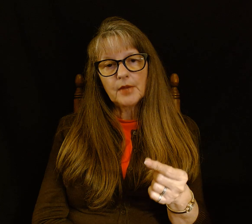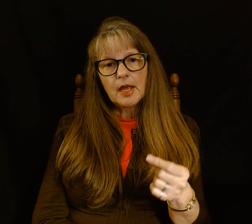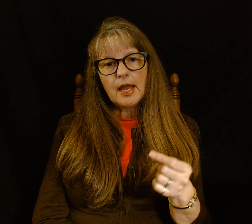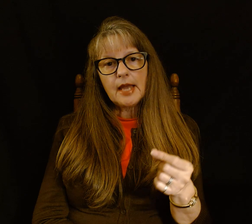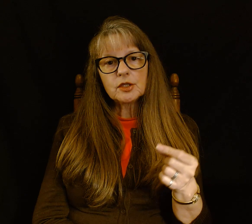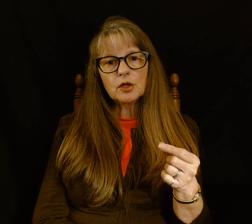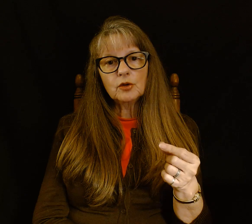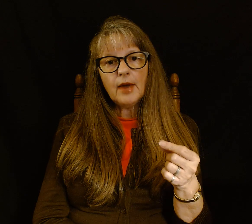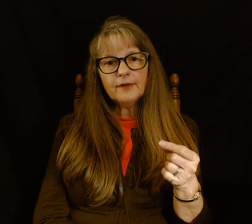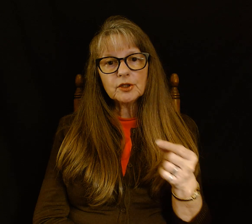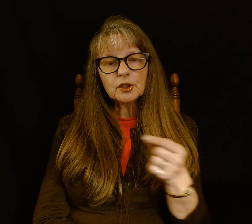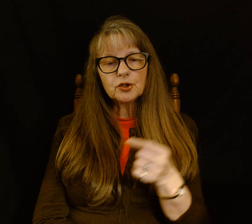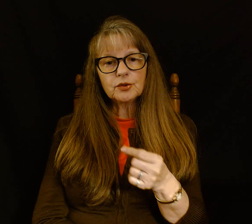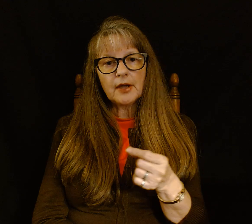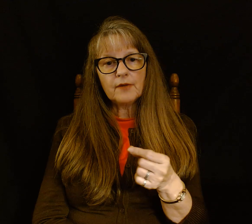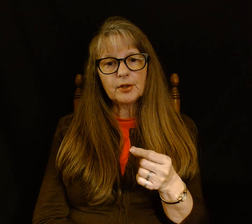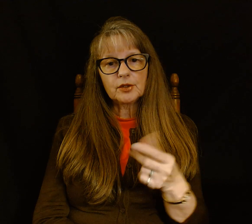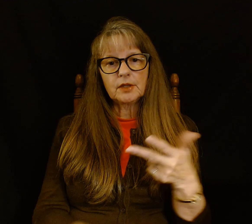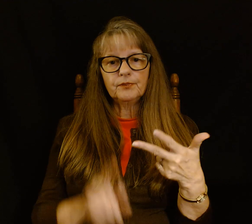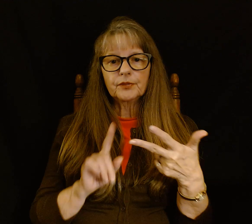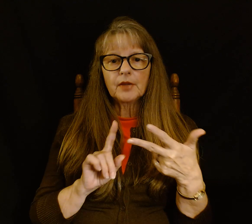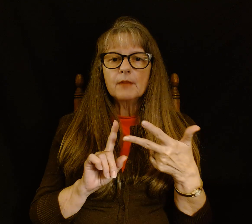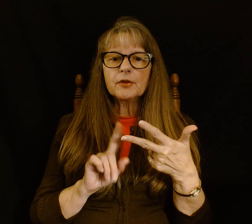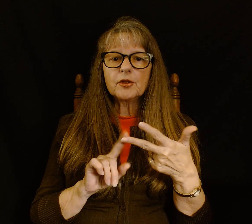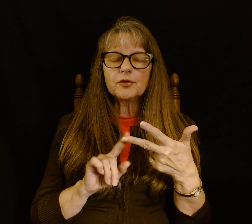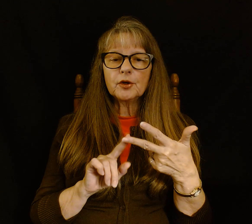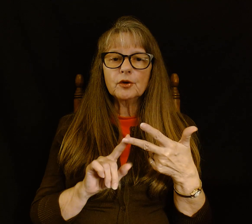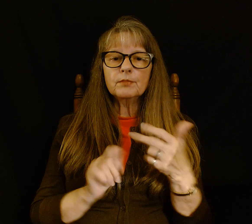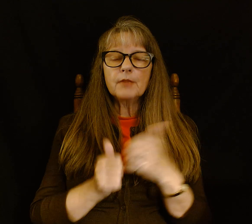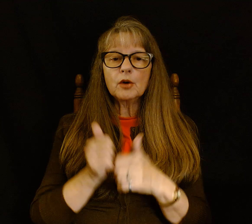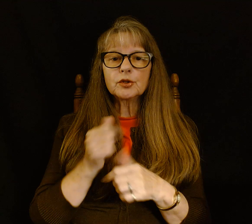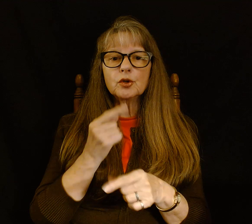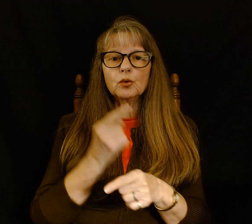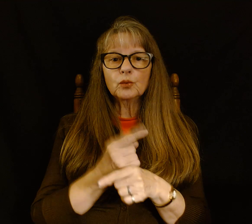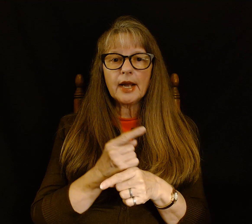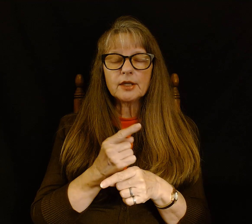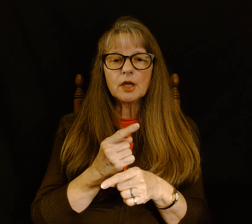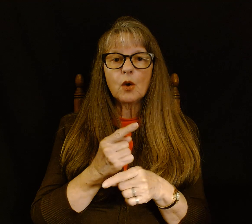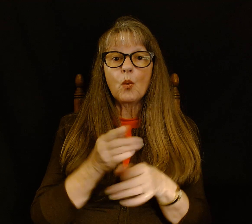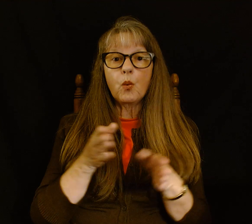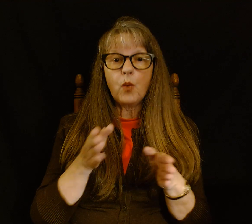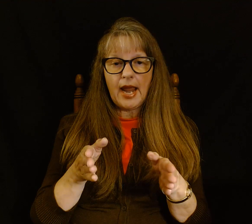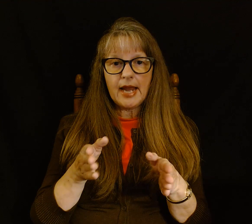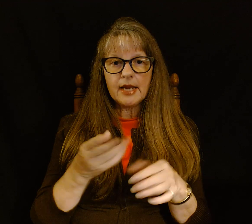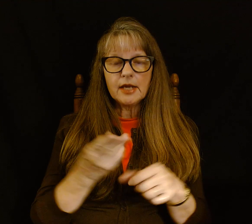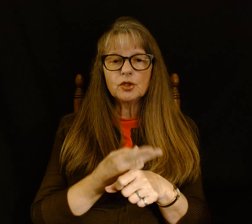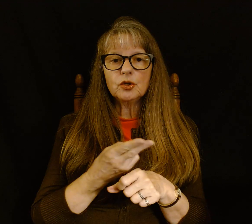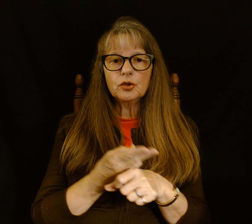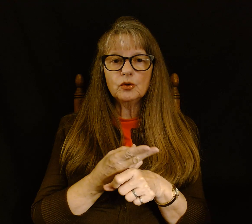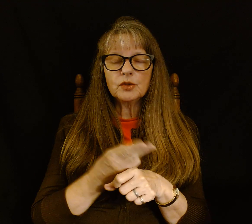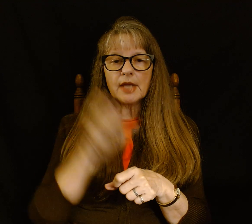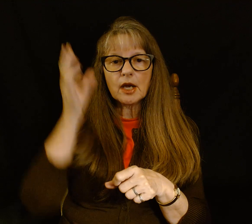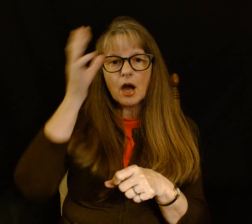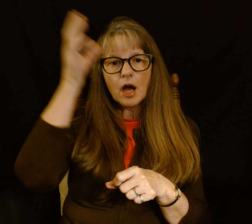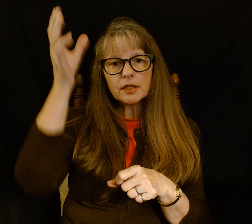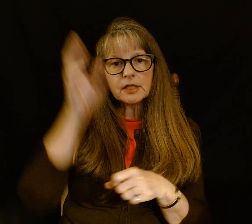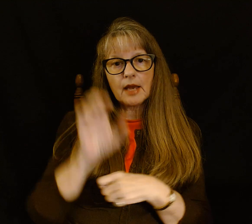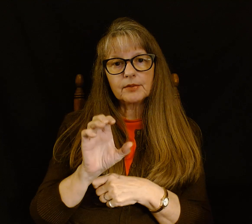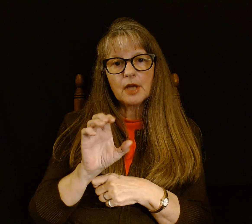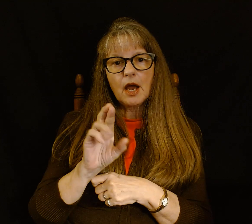And so you have to look at your deaf person. But the third most correct way to use that concept